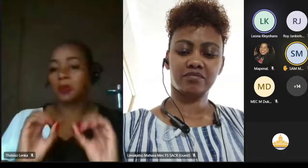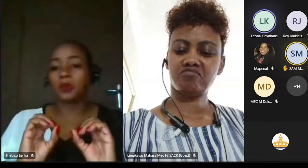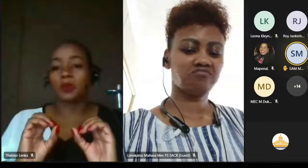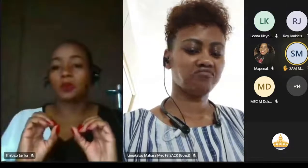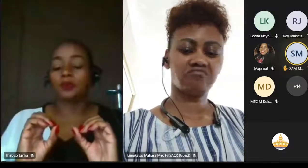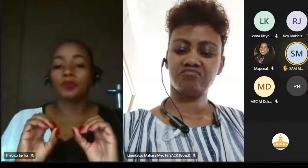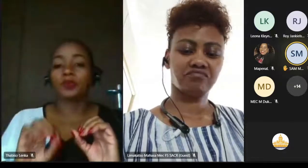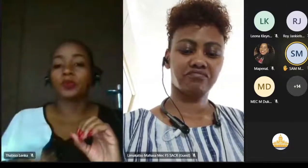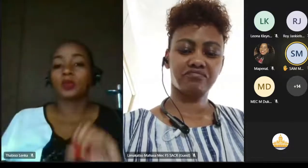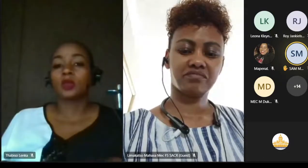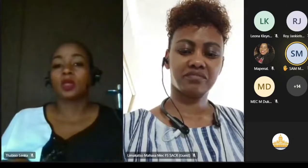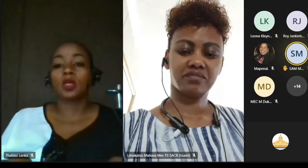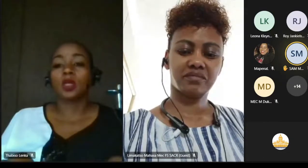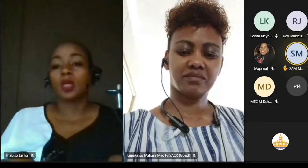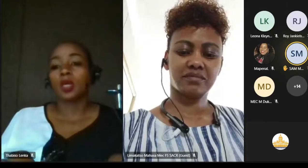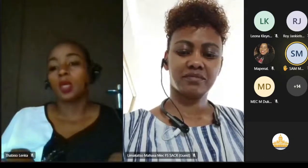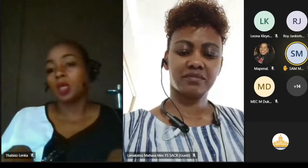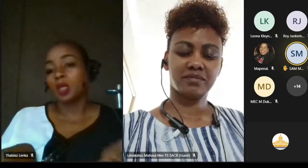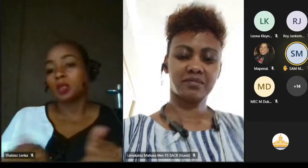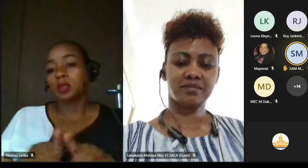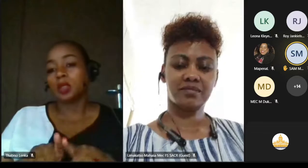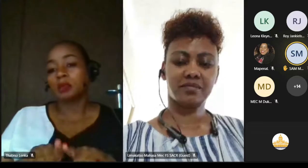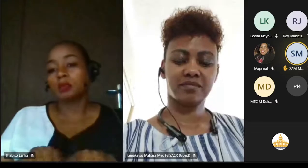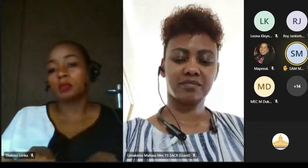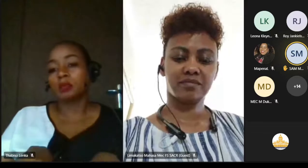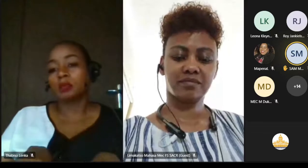Thank you. Honorable Lituka.